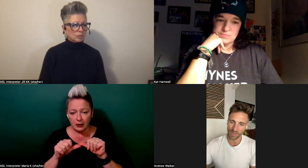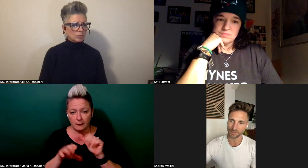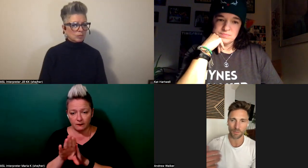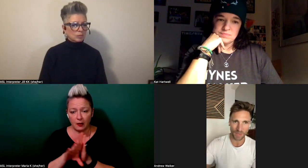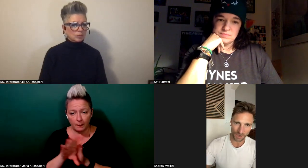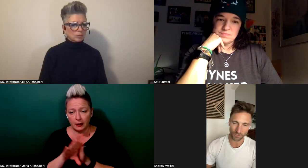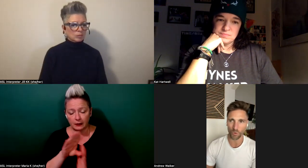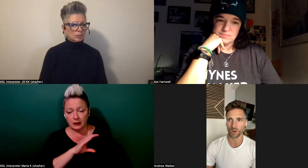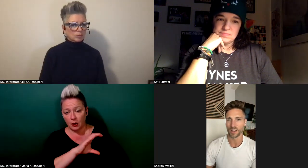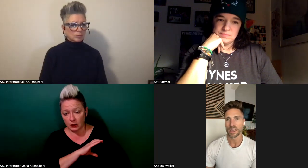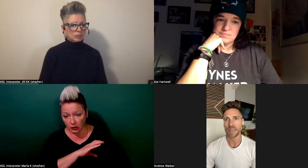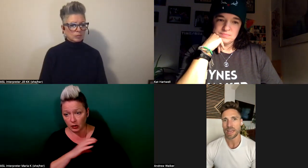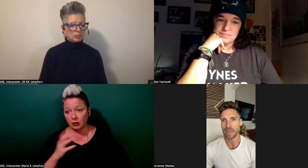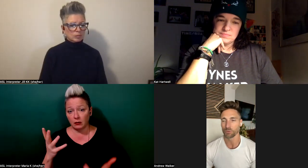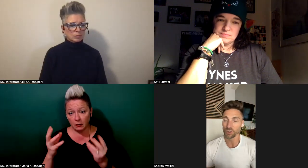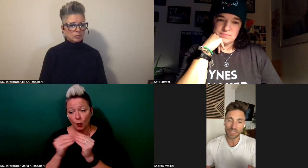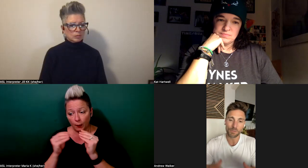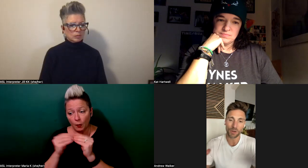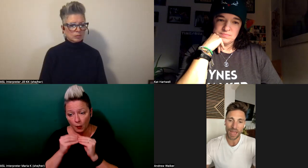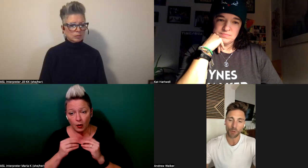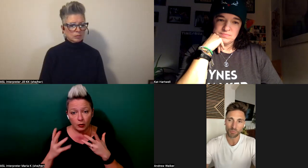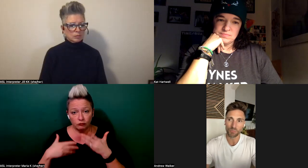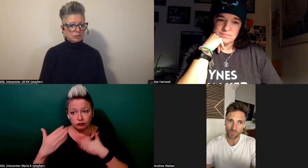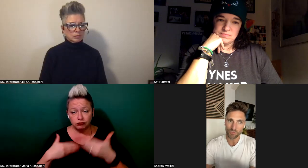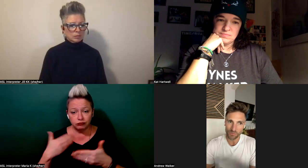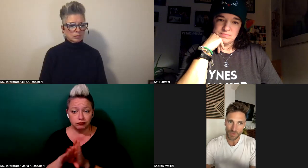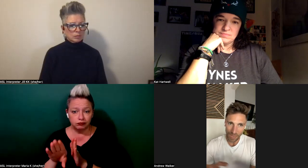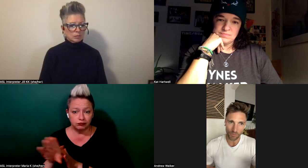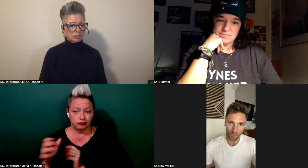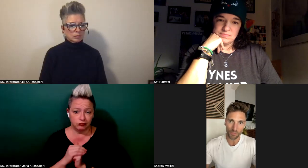characters and coming back for more. And it really is about how